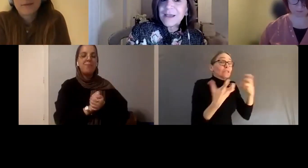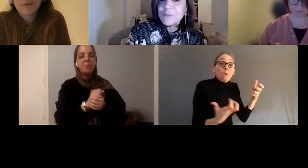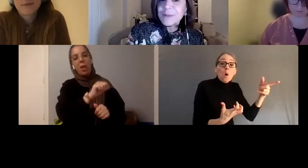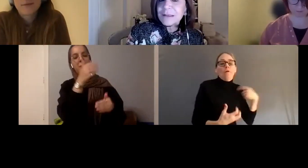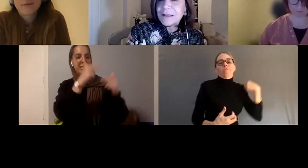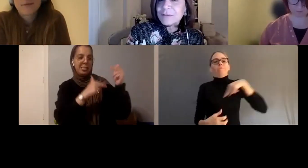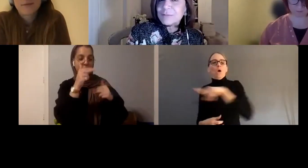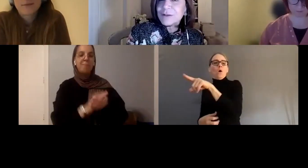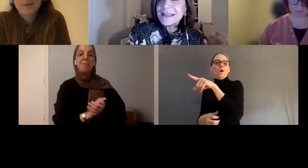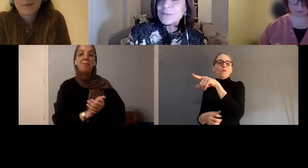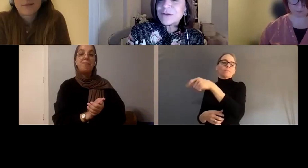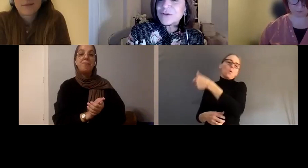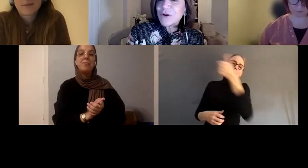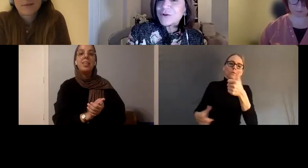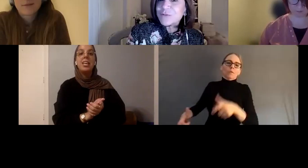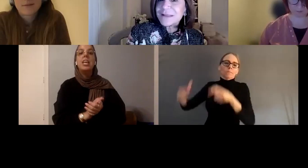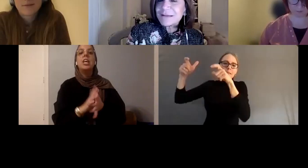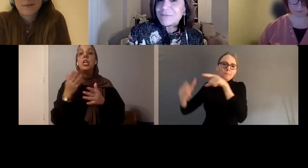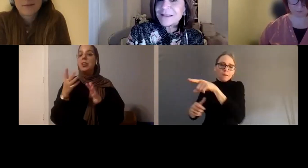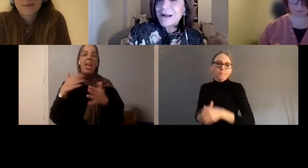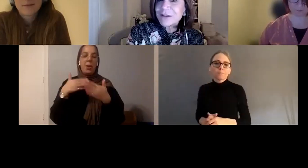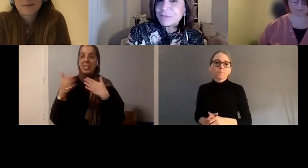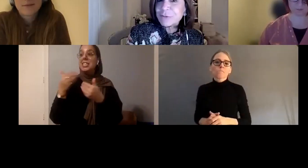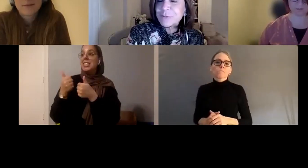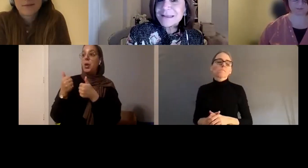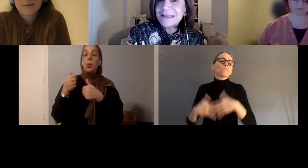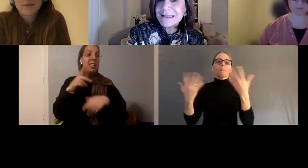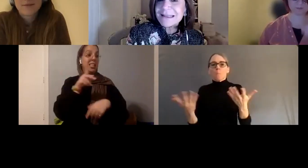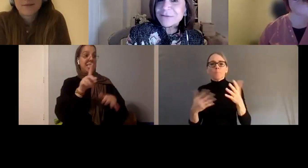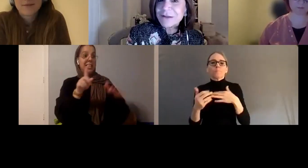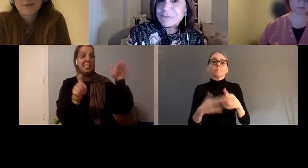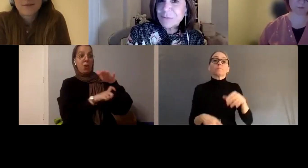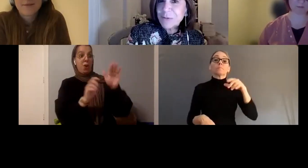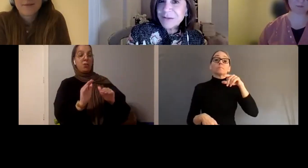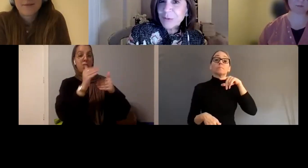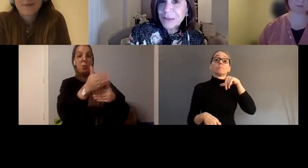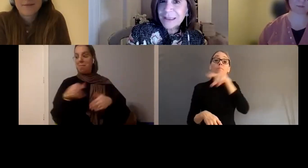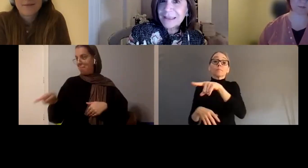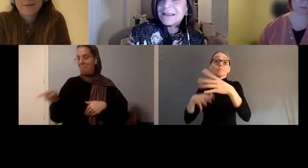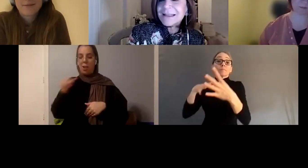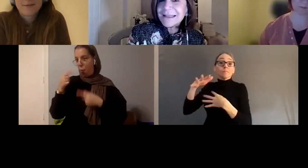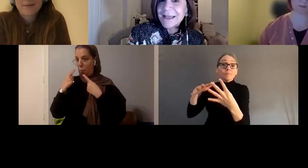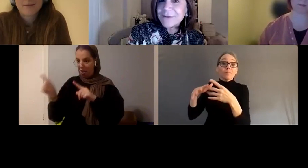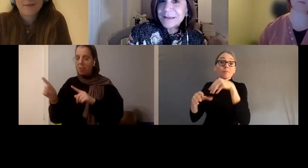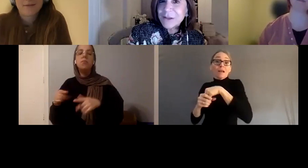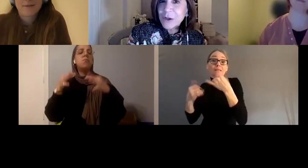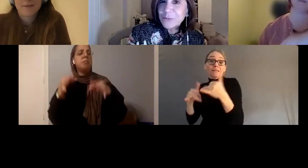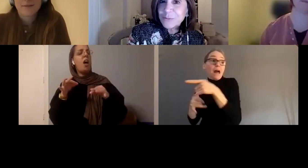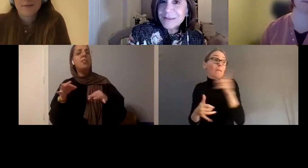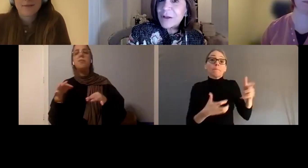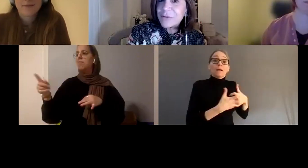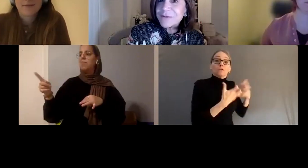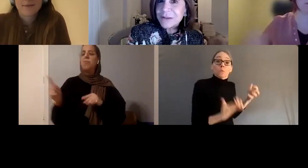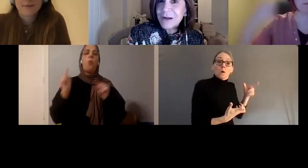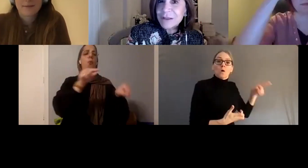He gave me the dean was in charge of this Xerox room. And since his Xerox room wasn't working, he gave me the code